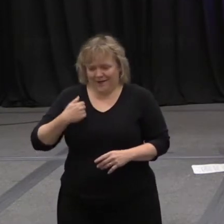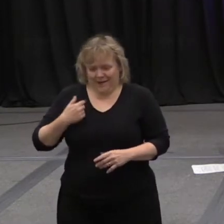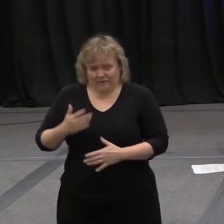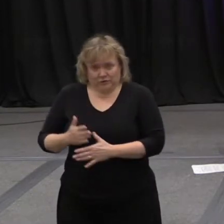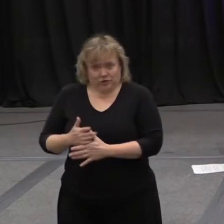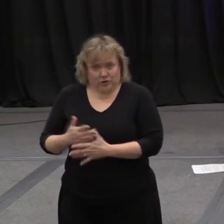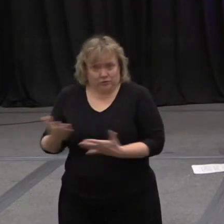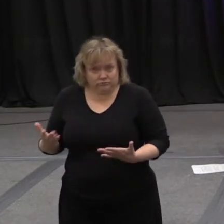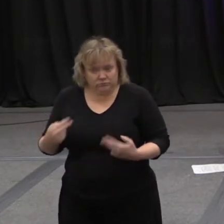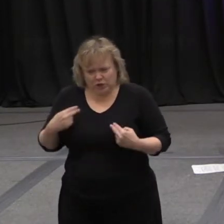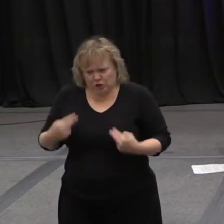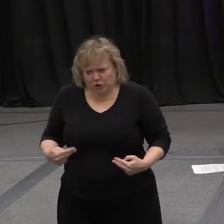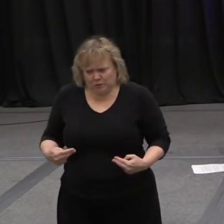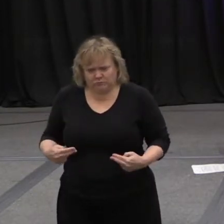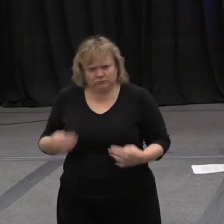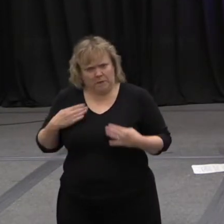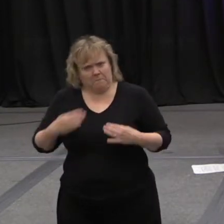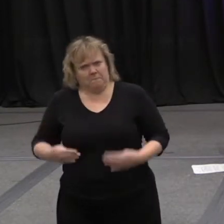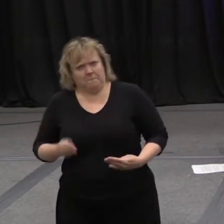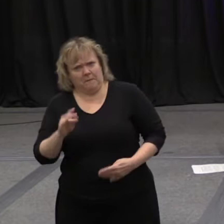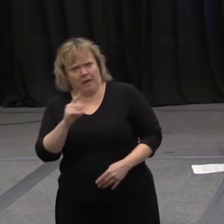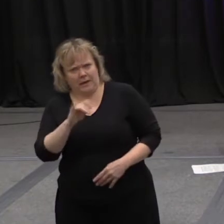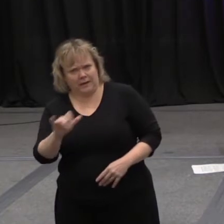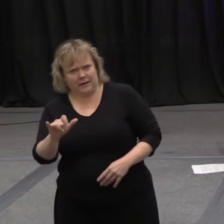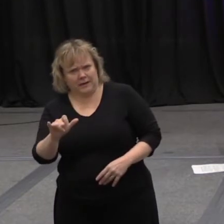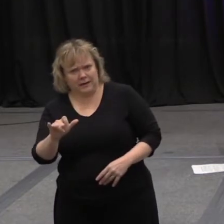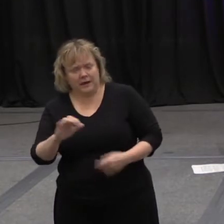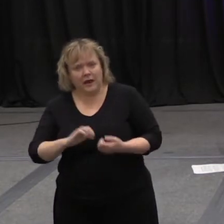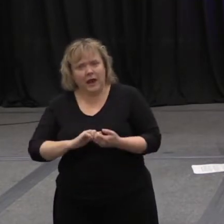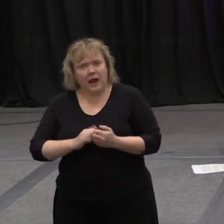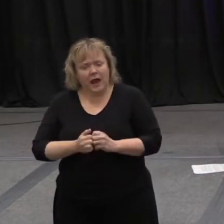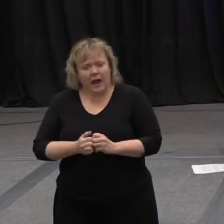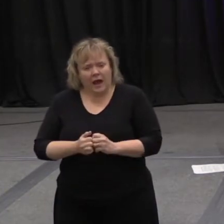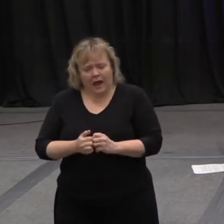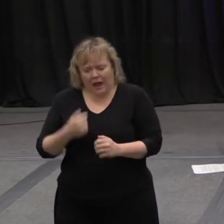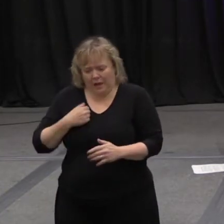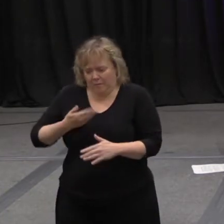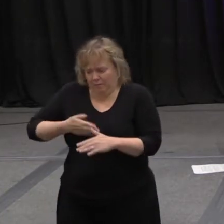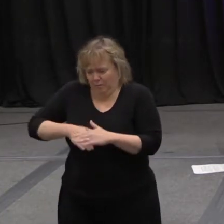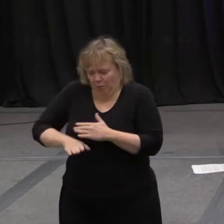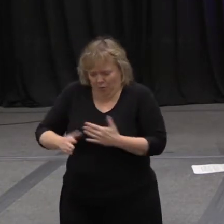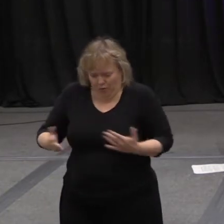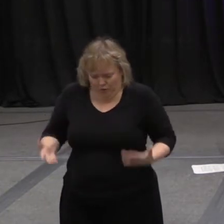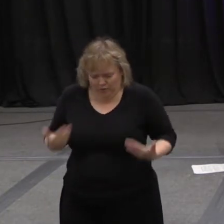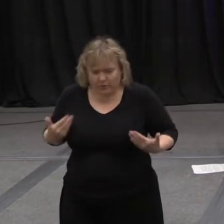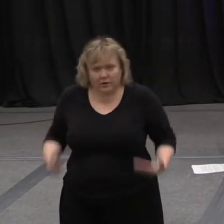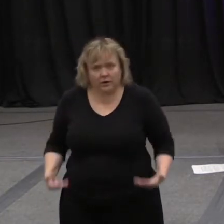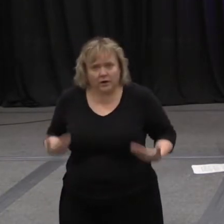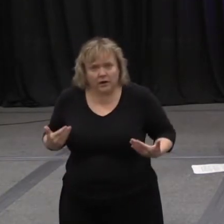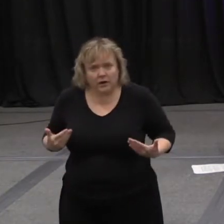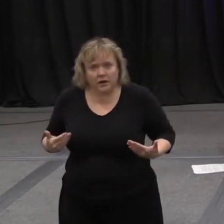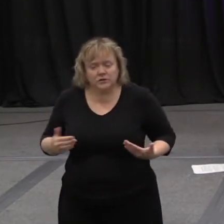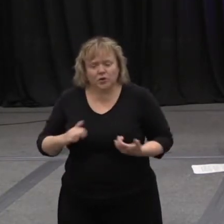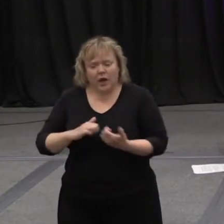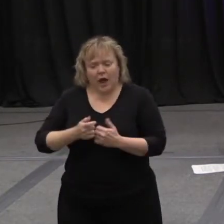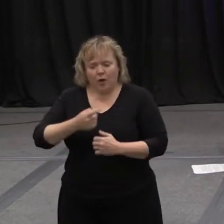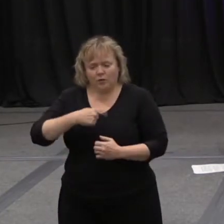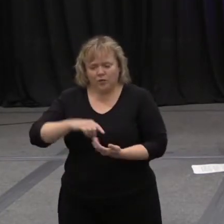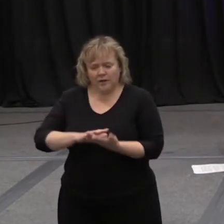and how do we get to a state where, as she likes to say, our insides match our